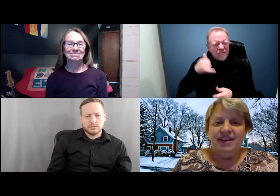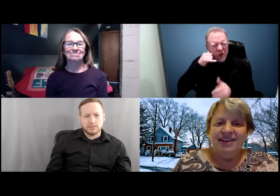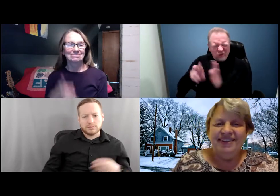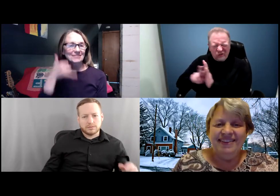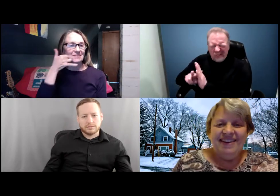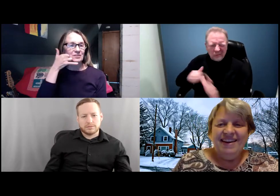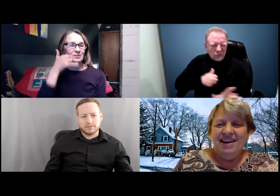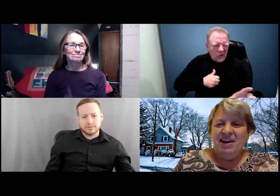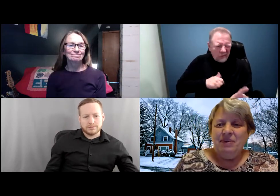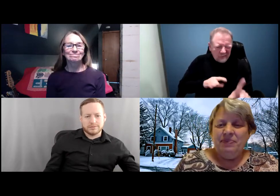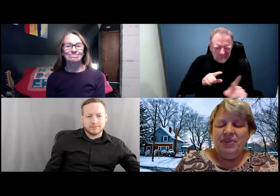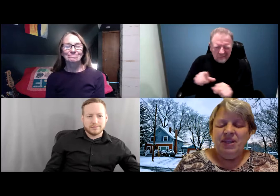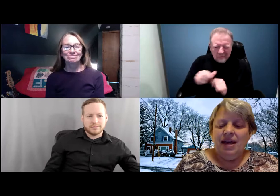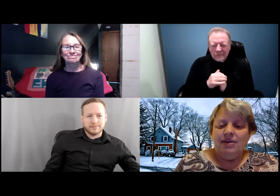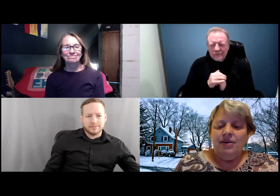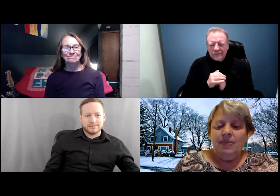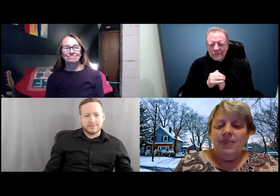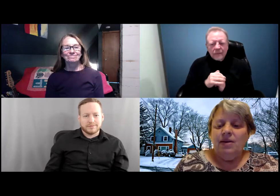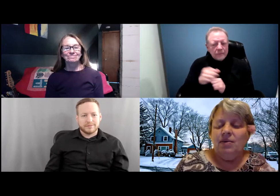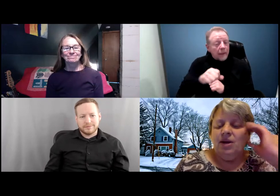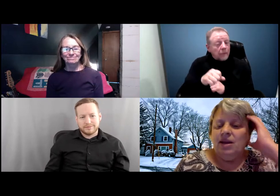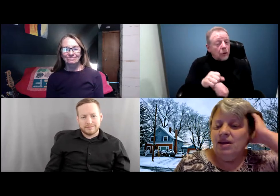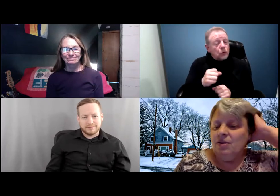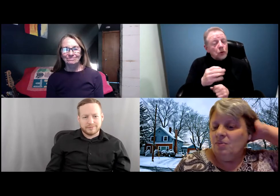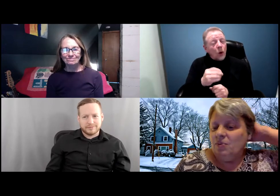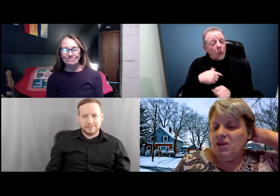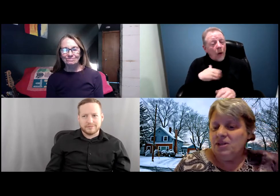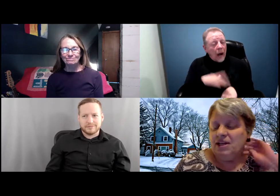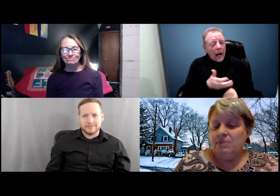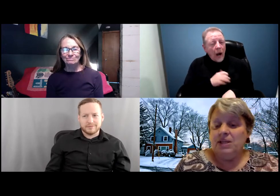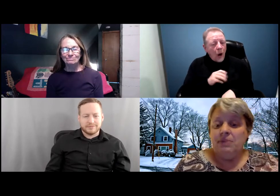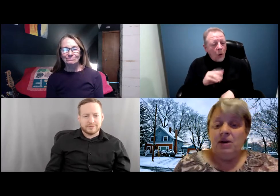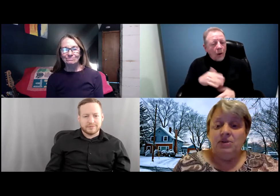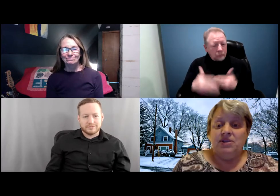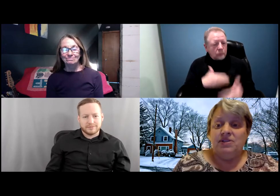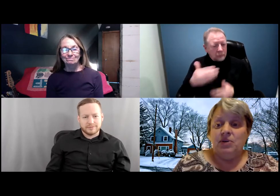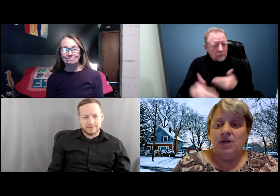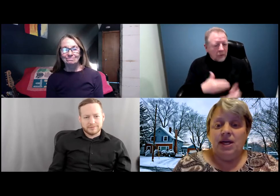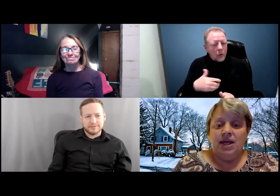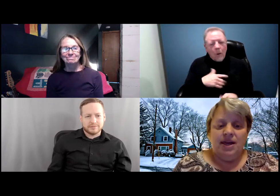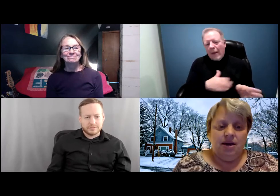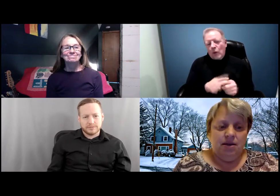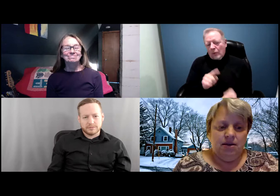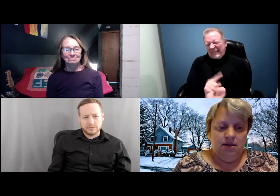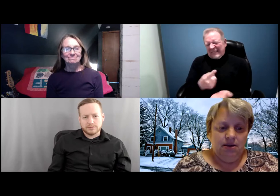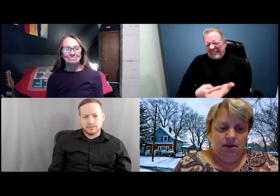ringing. Yeah. And we intend to meet tomorrow to start working on